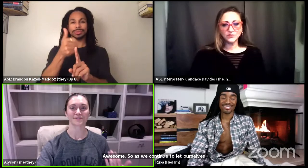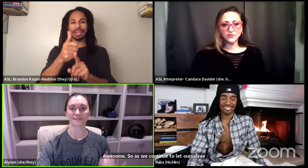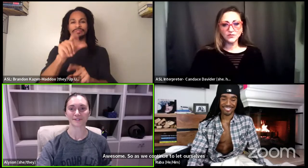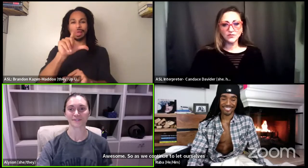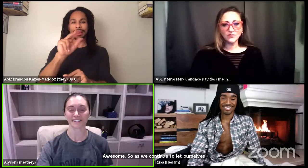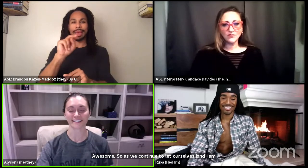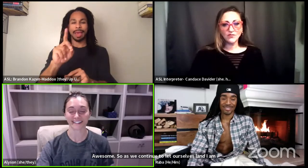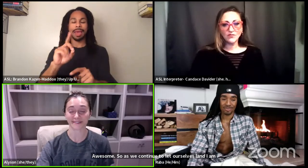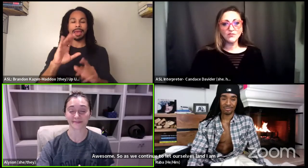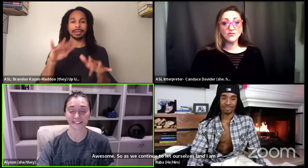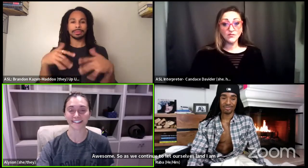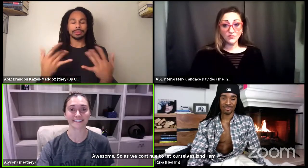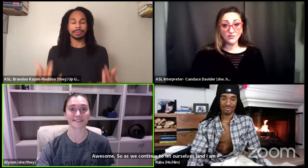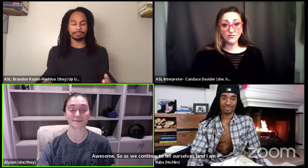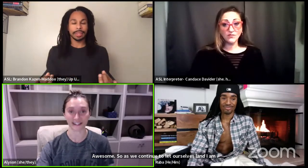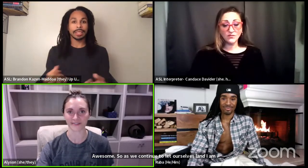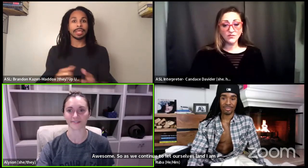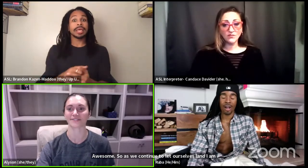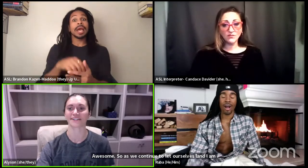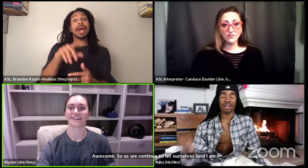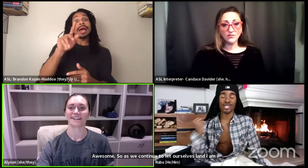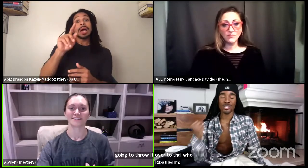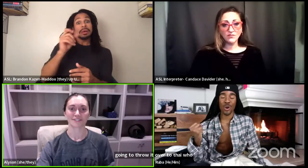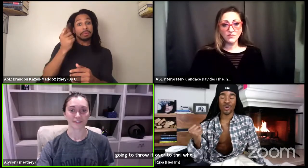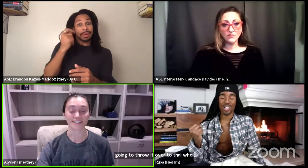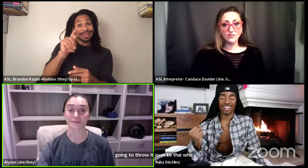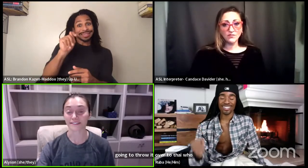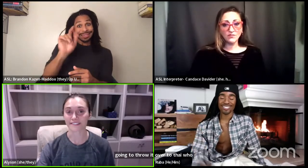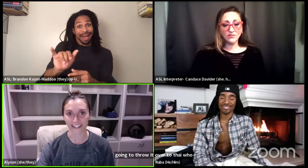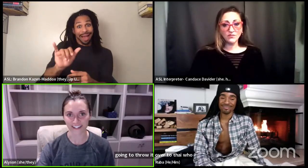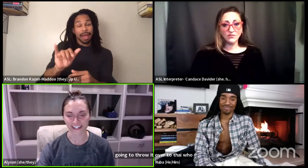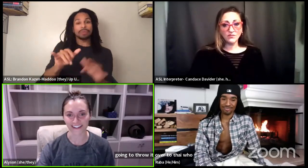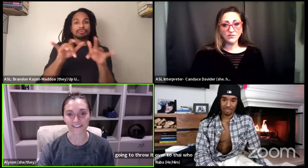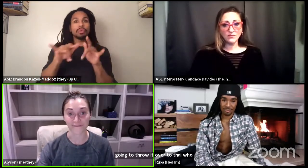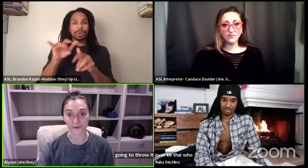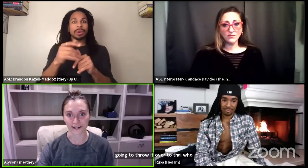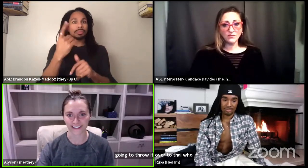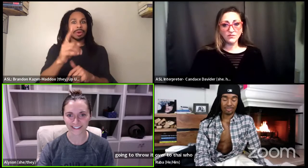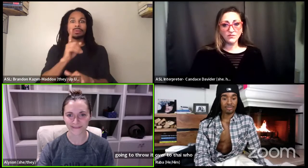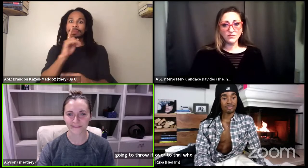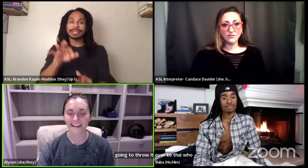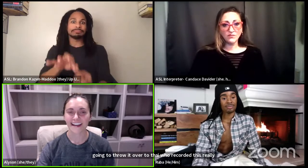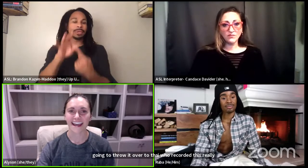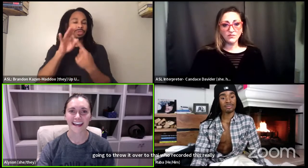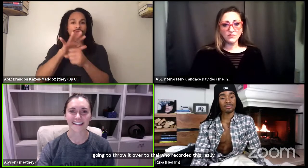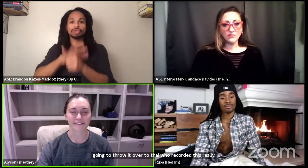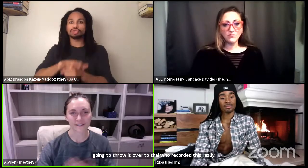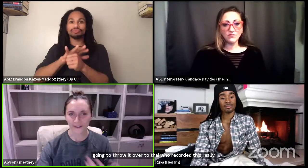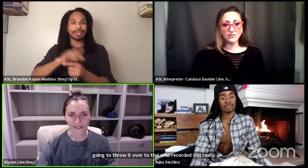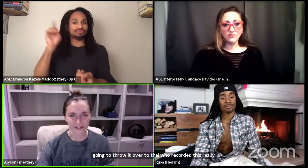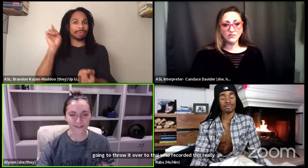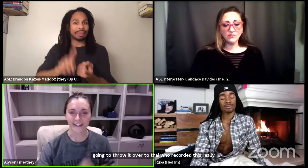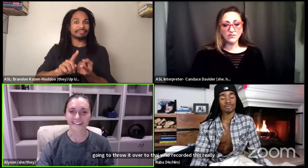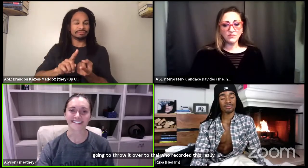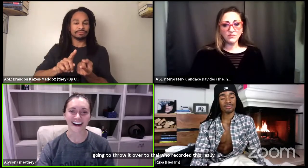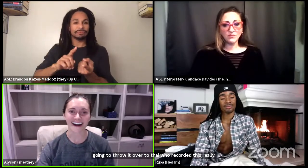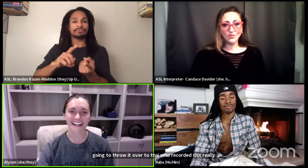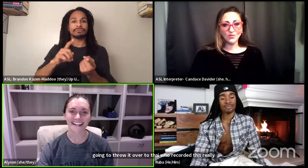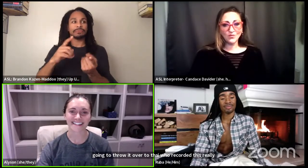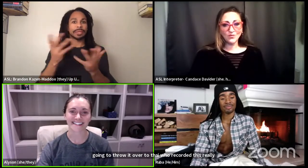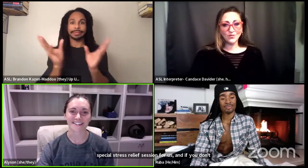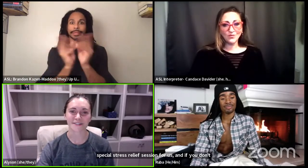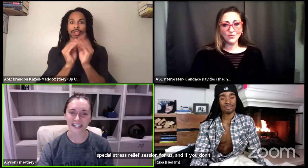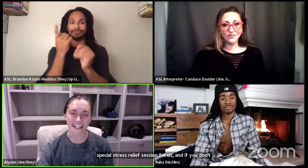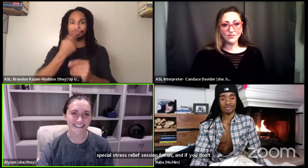who recorded this really special stress relief session for us. And if you don't know,